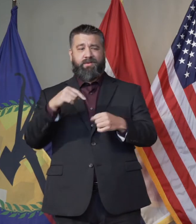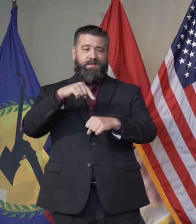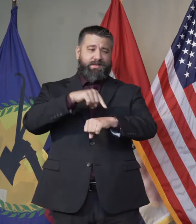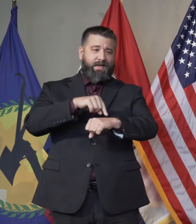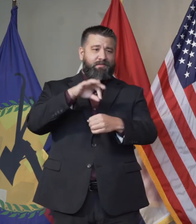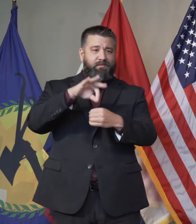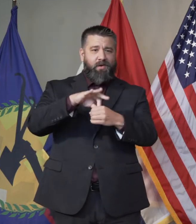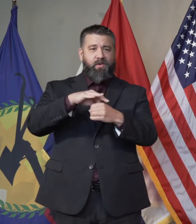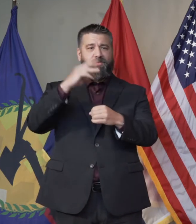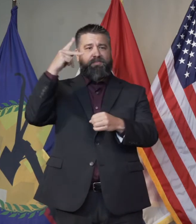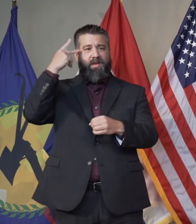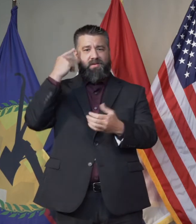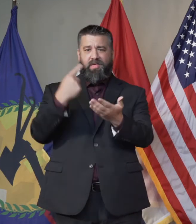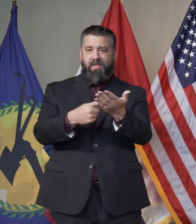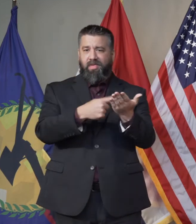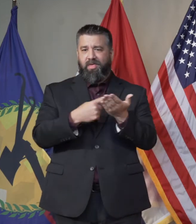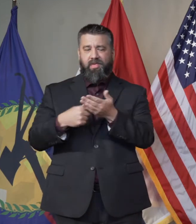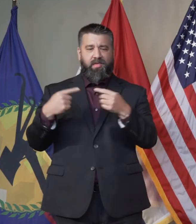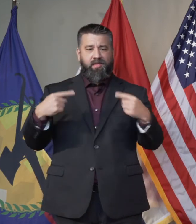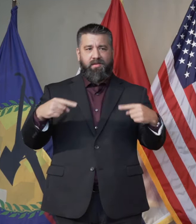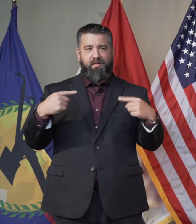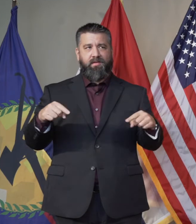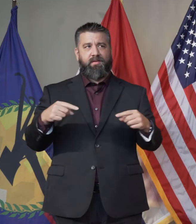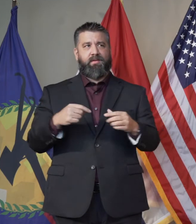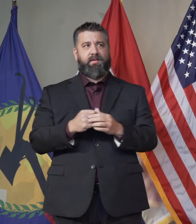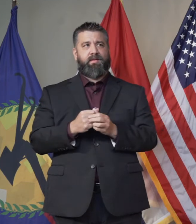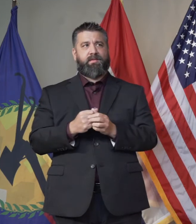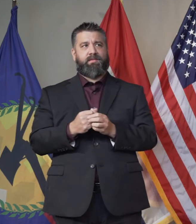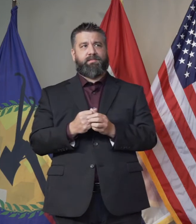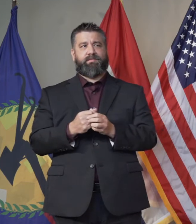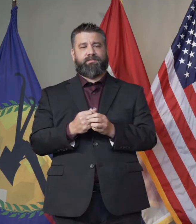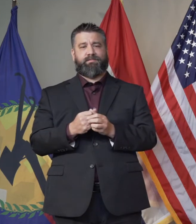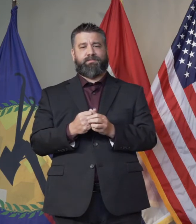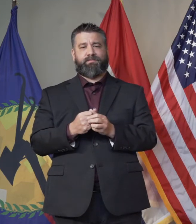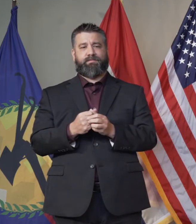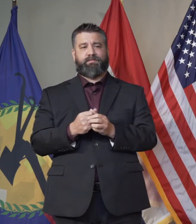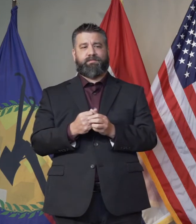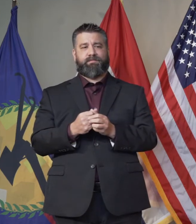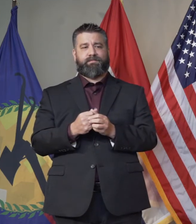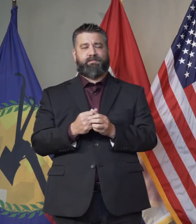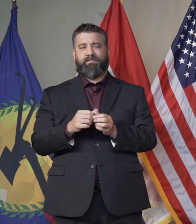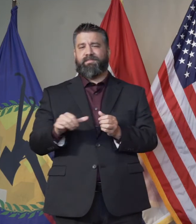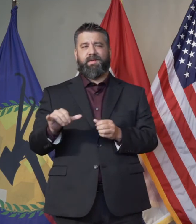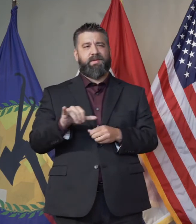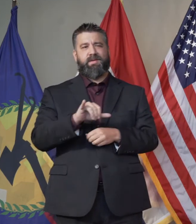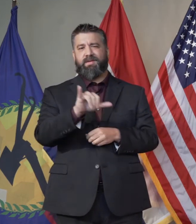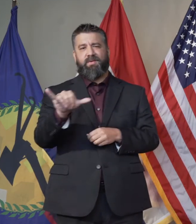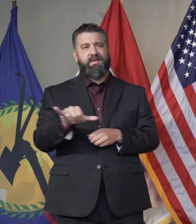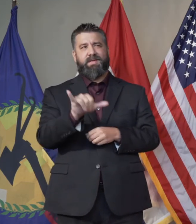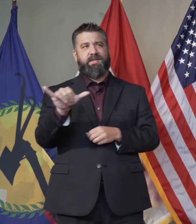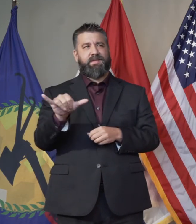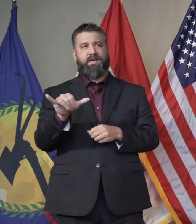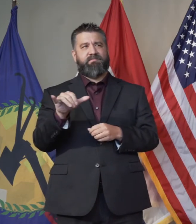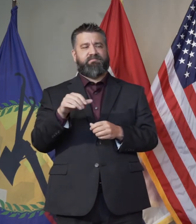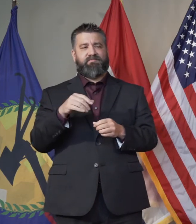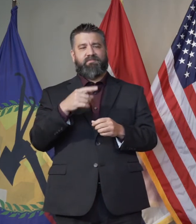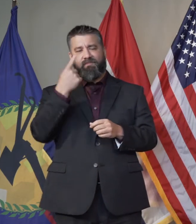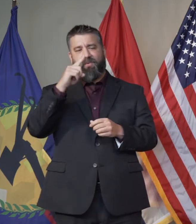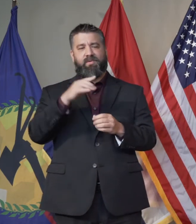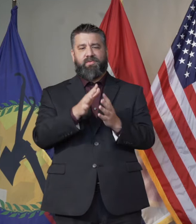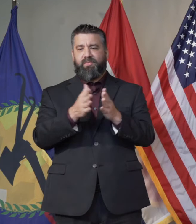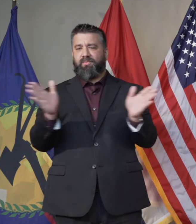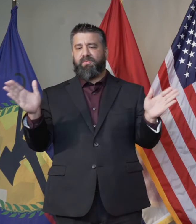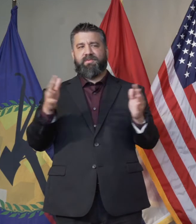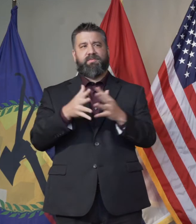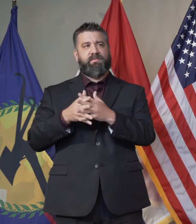good example of the quality of the discussion surrounding this topic is the same thing you see at the top of the ticket in our country. The debate